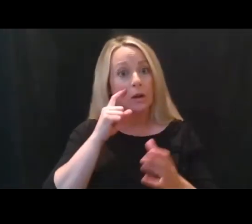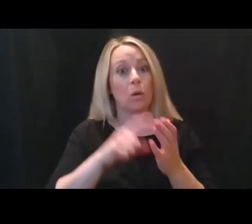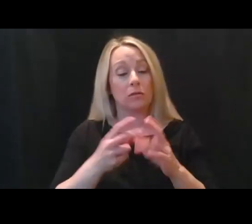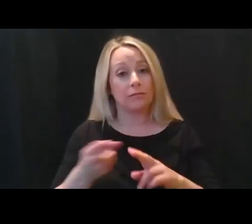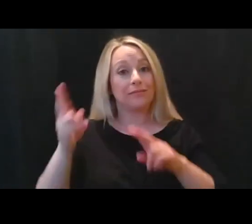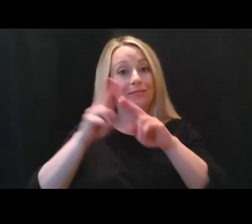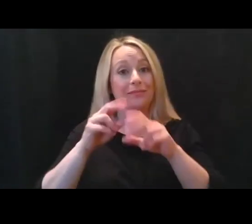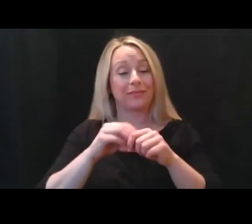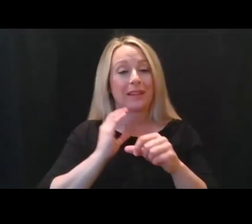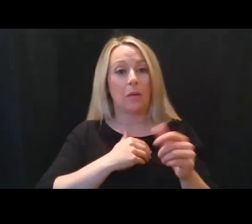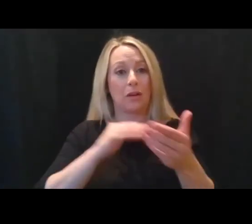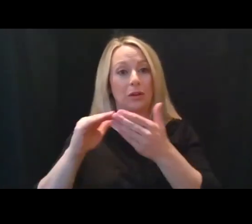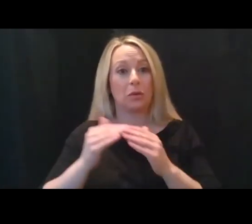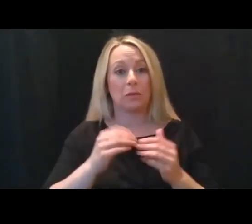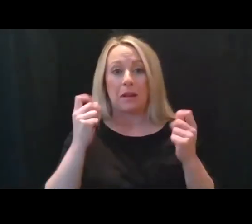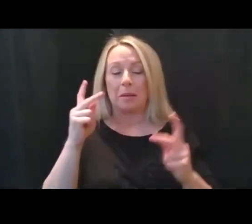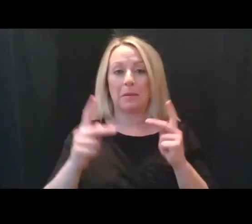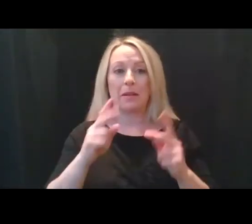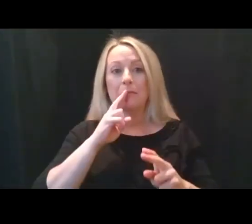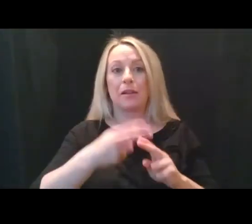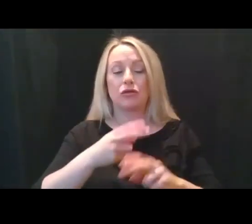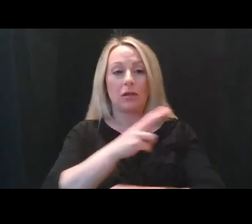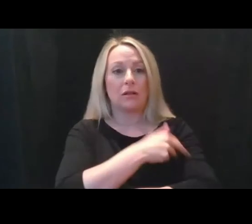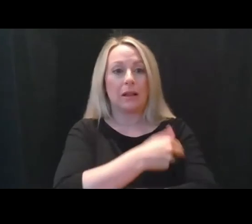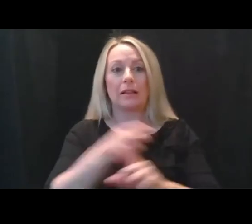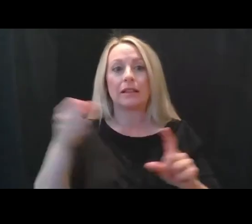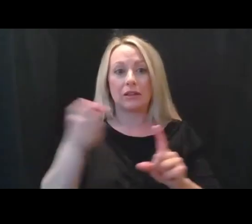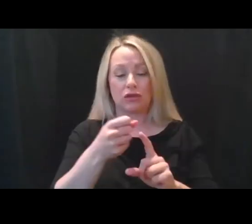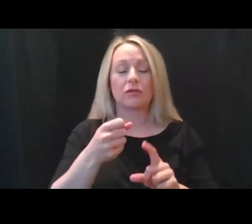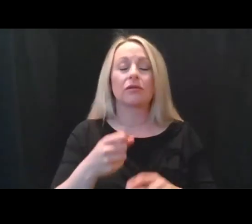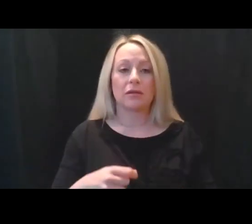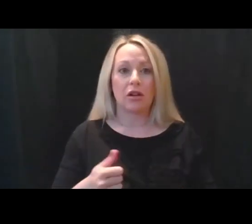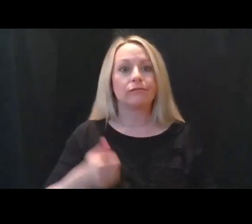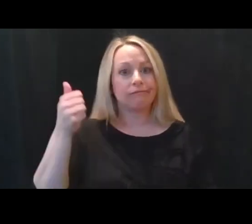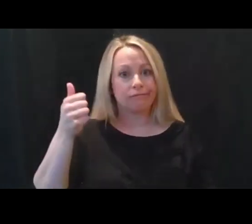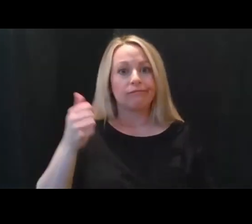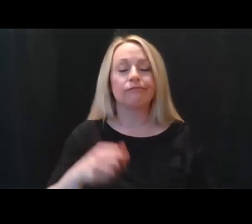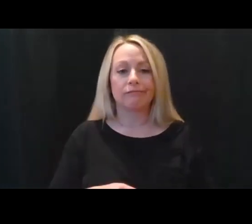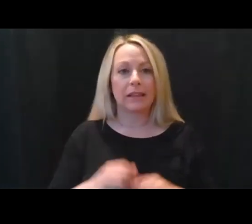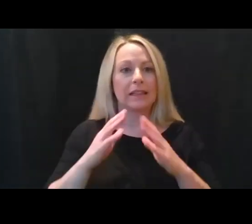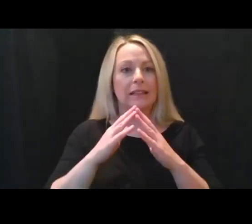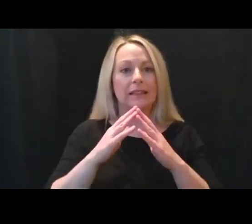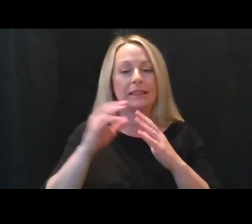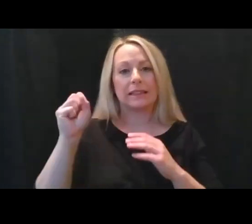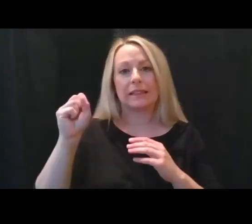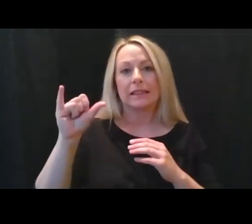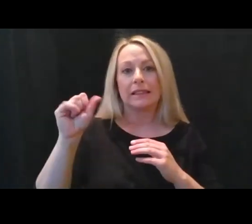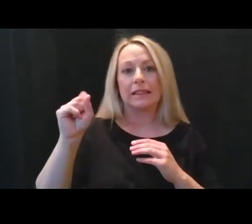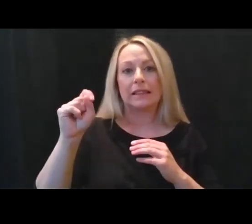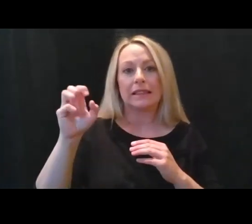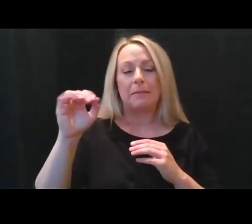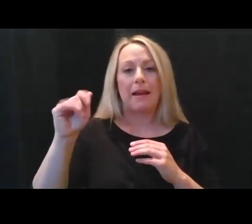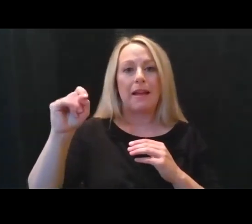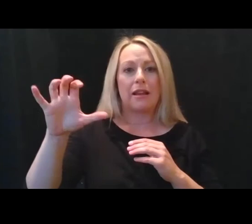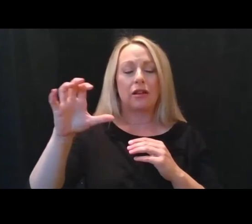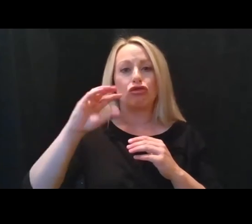community, as many have mentioned. Our hospitalizations are up. Our symptomatic rate is increasing. So our message is, if you're